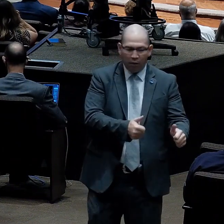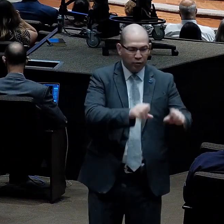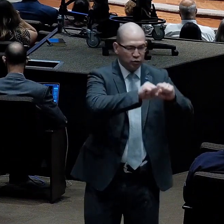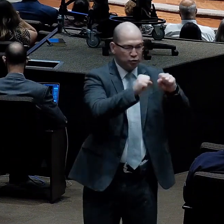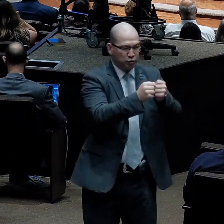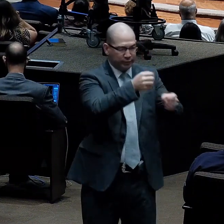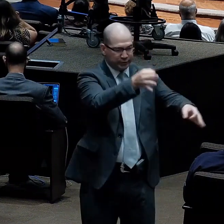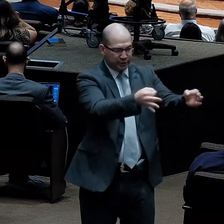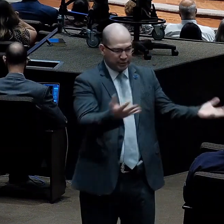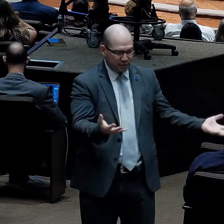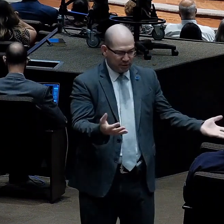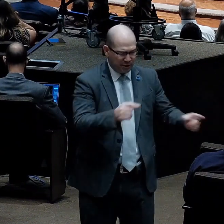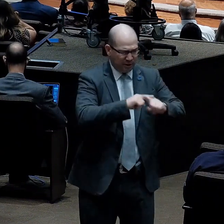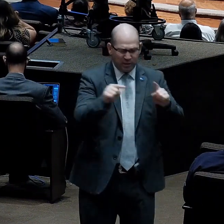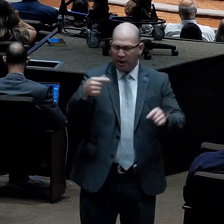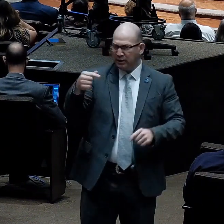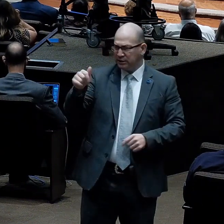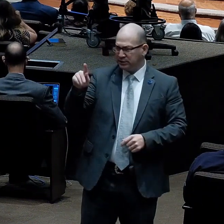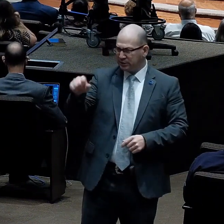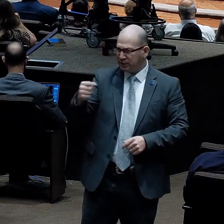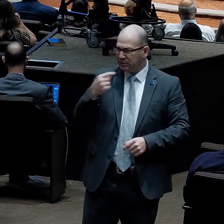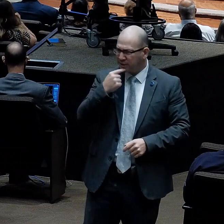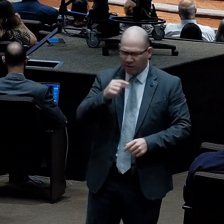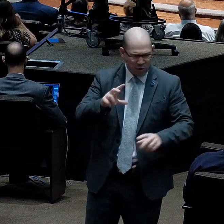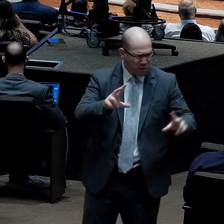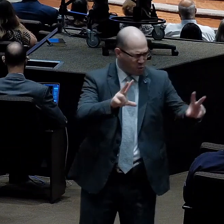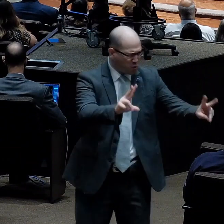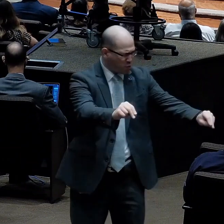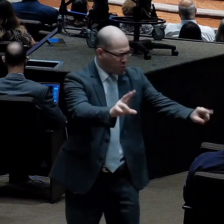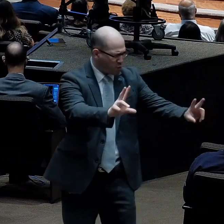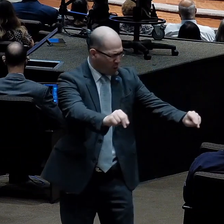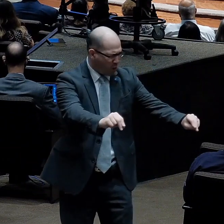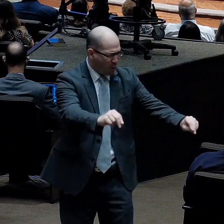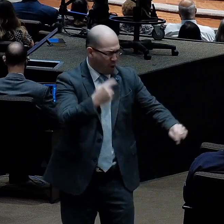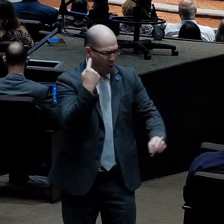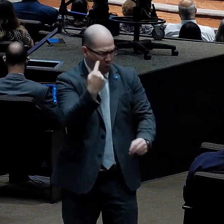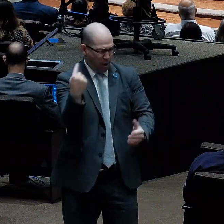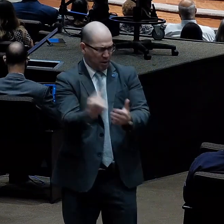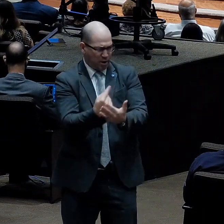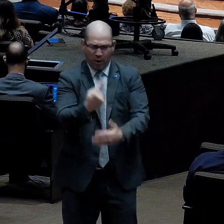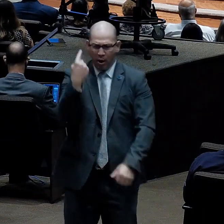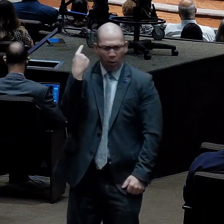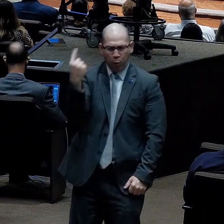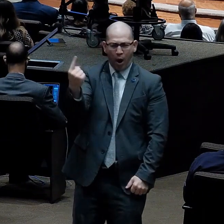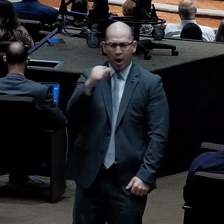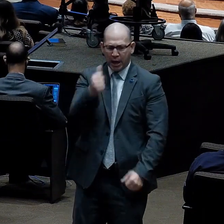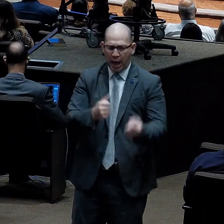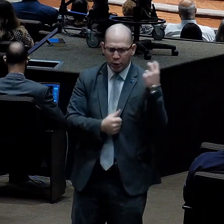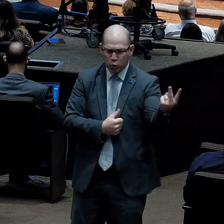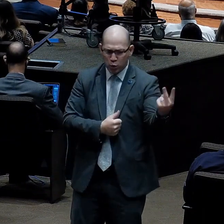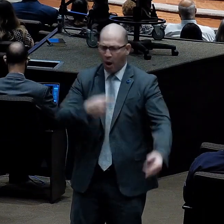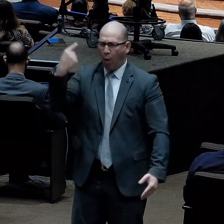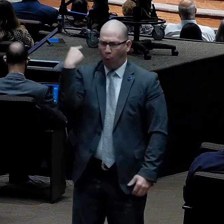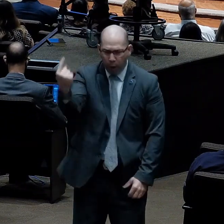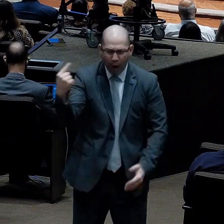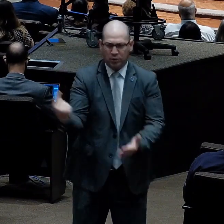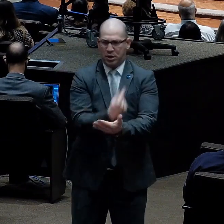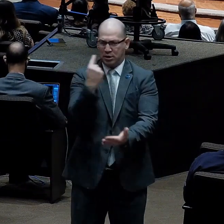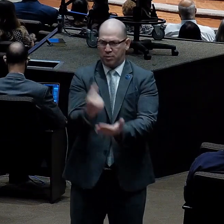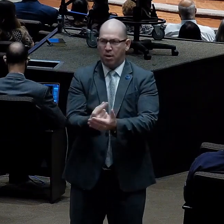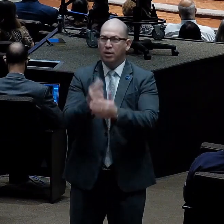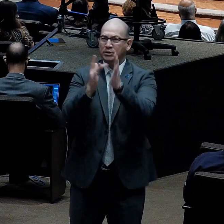we must, if an angel from heaven preaches another gospel, we should reject that gospel. There is one gospel. It is the death,